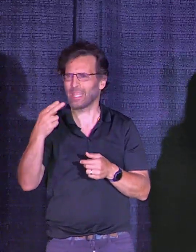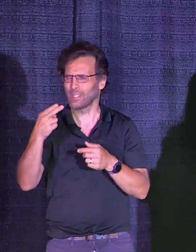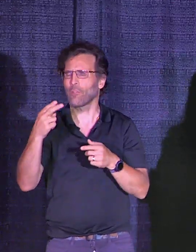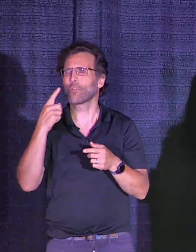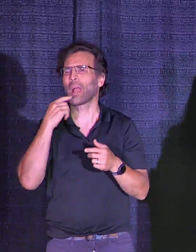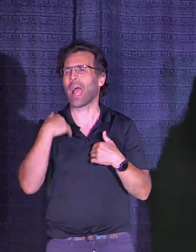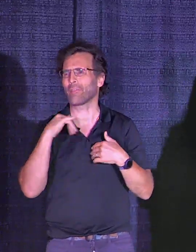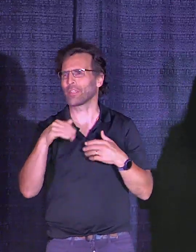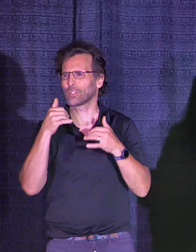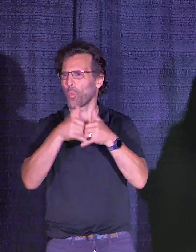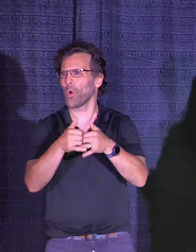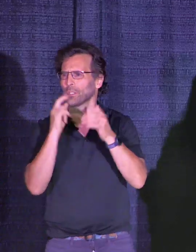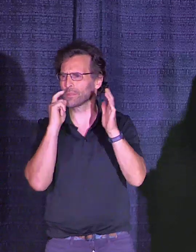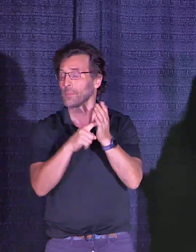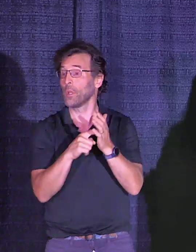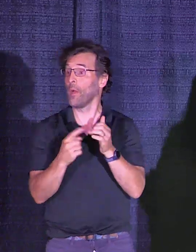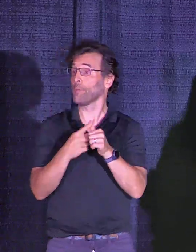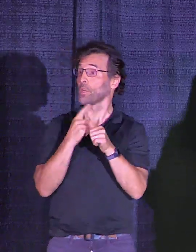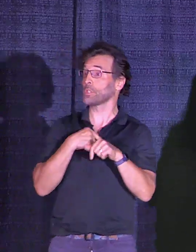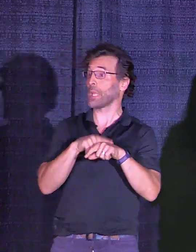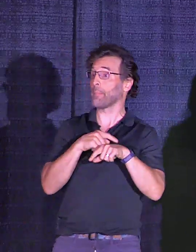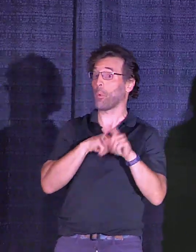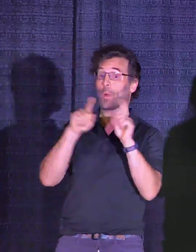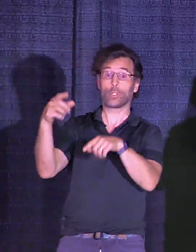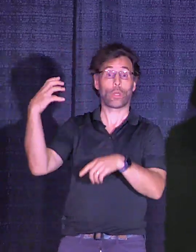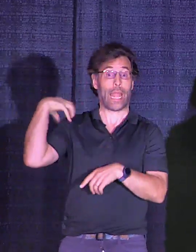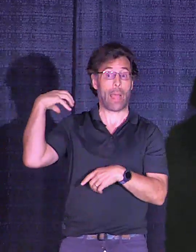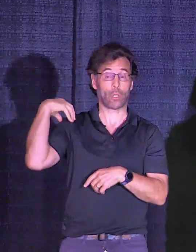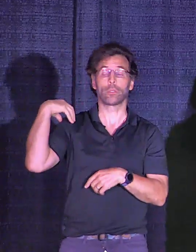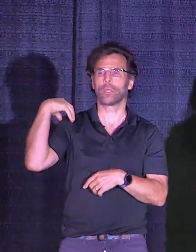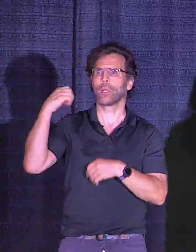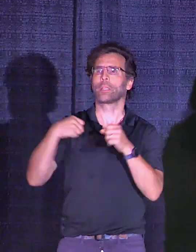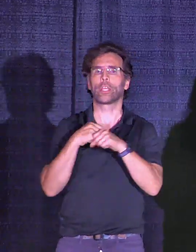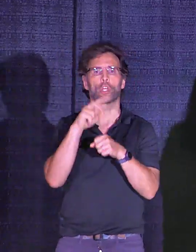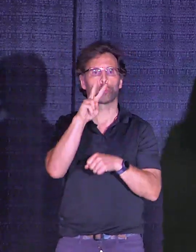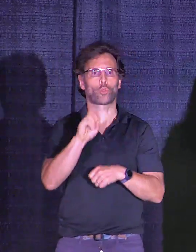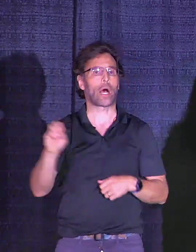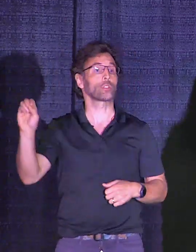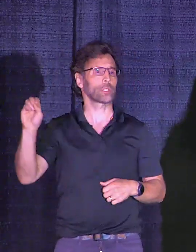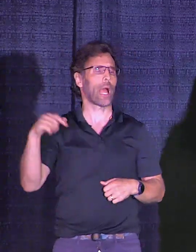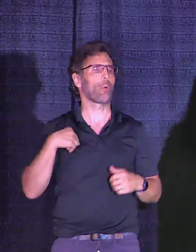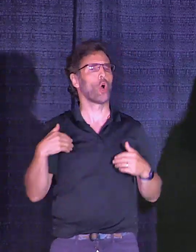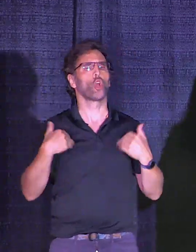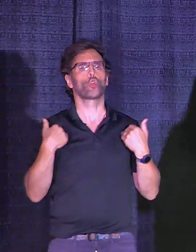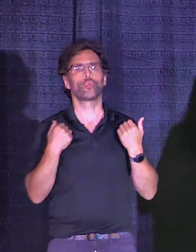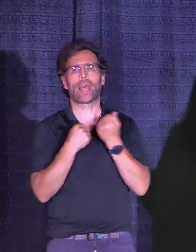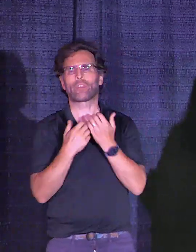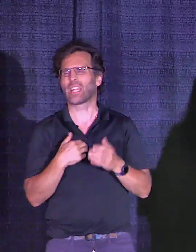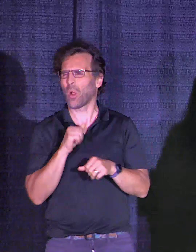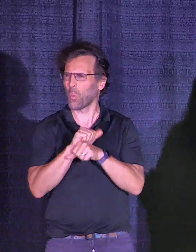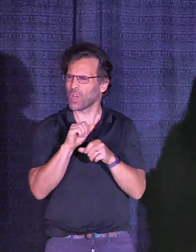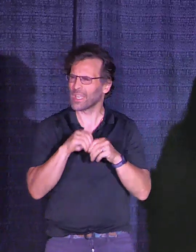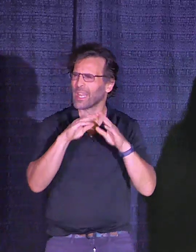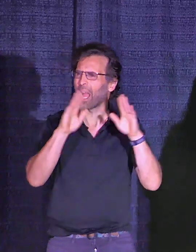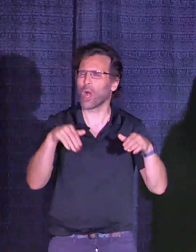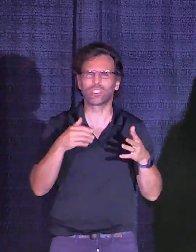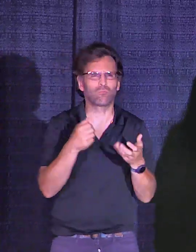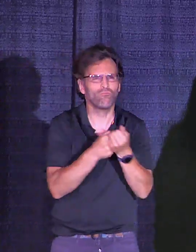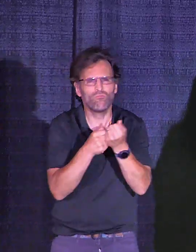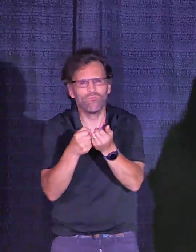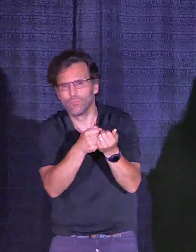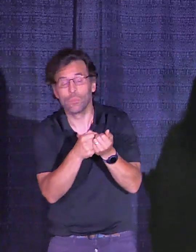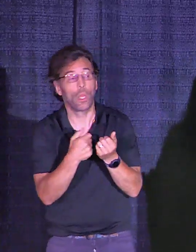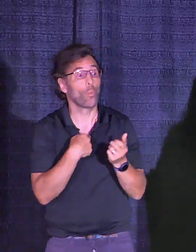The first time I went to the Capitol, you know, was into the year 2000. I was a youth advocate. I worked in housing, and we went down